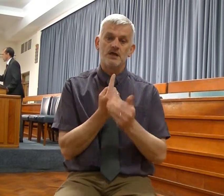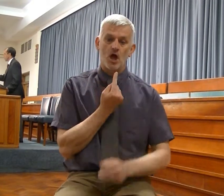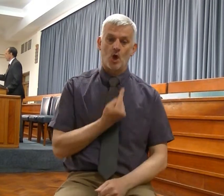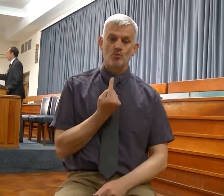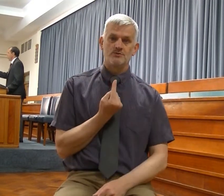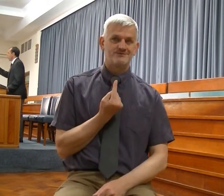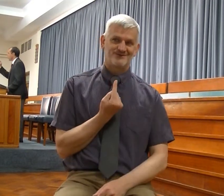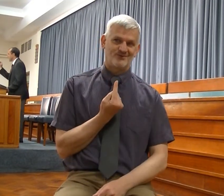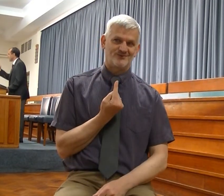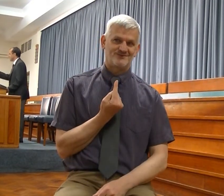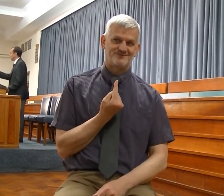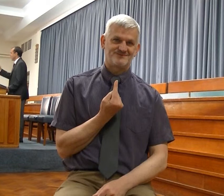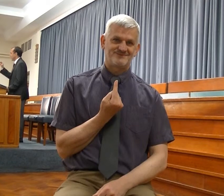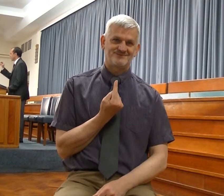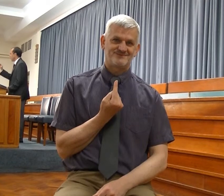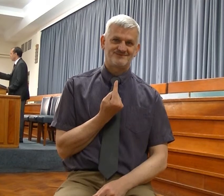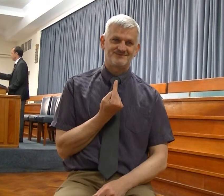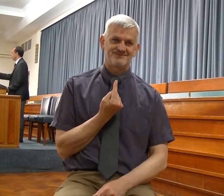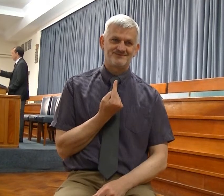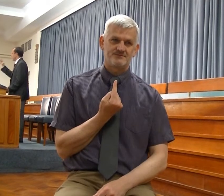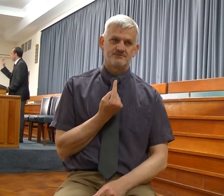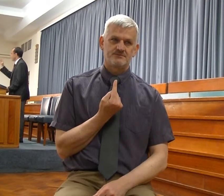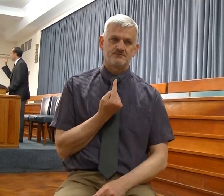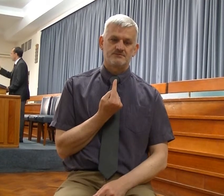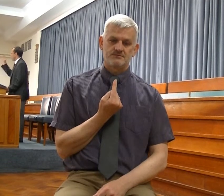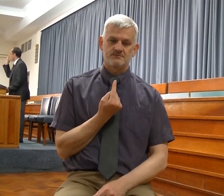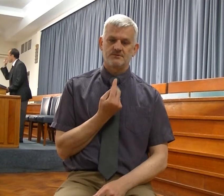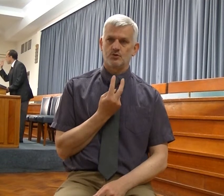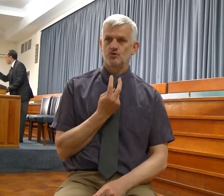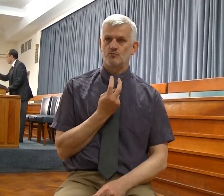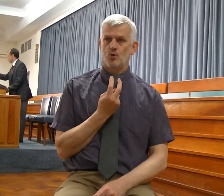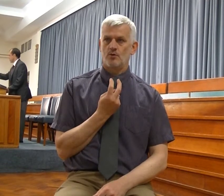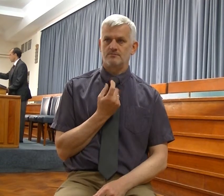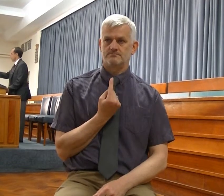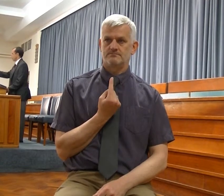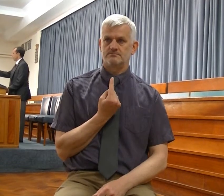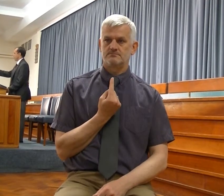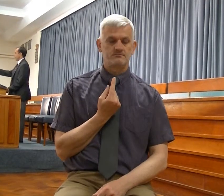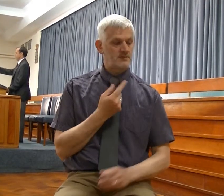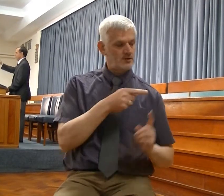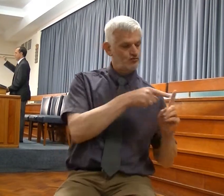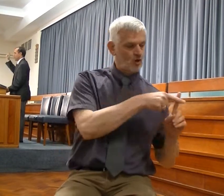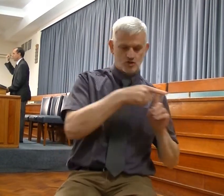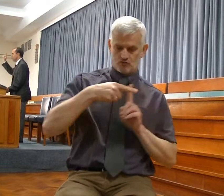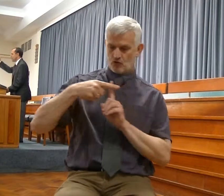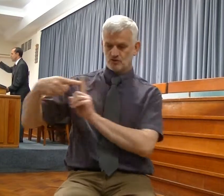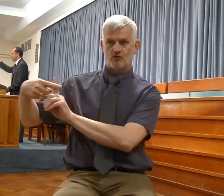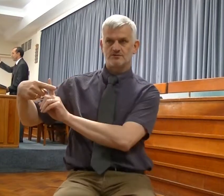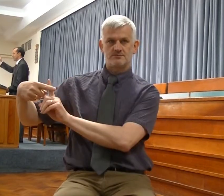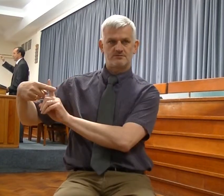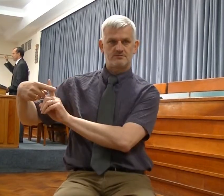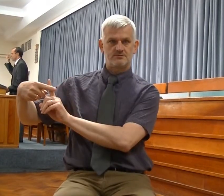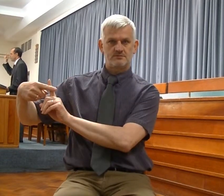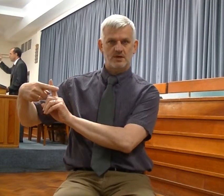that cross. On that day at Calvary, there were three crosses: the